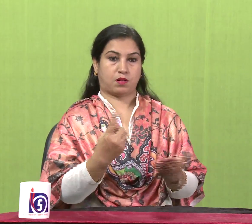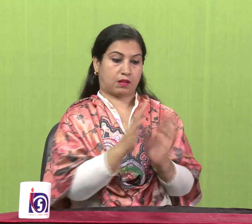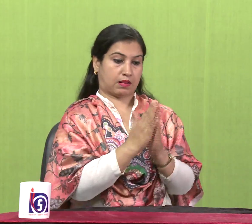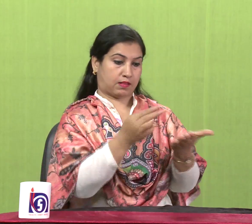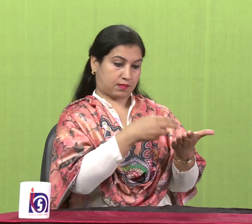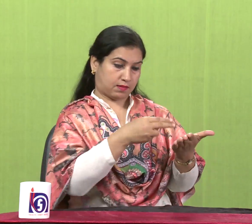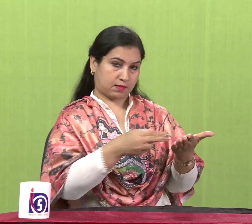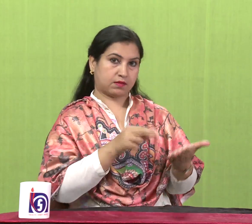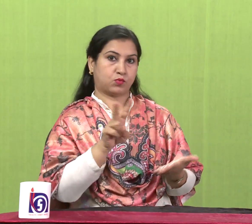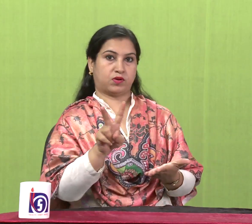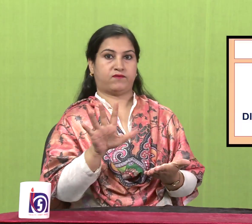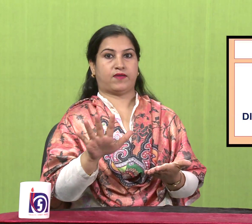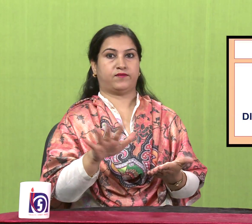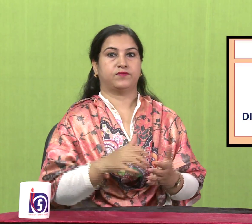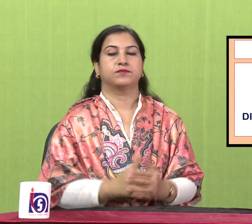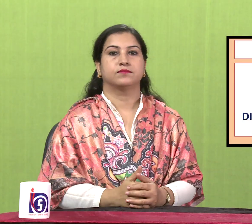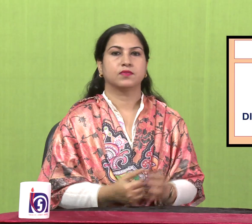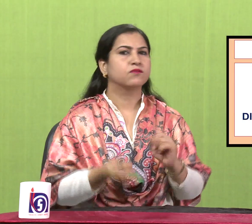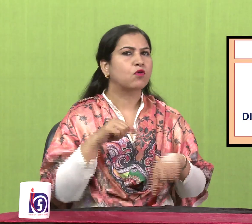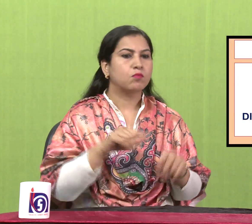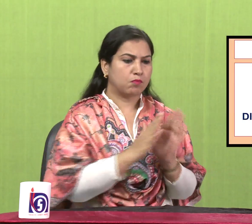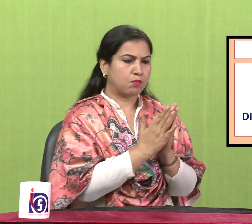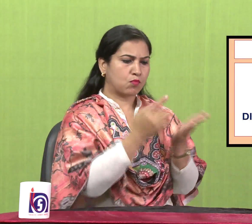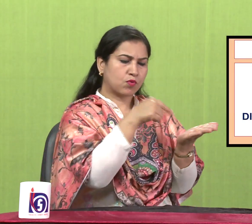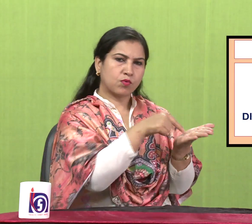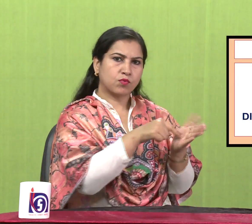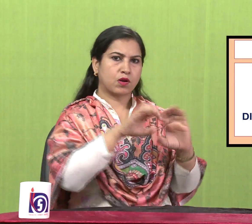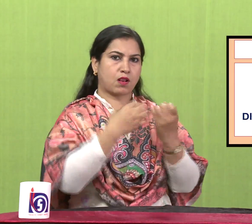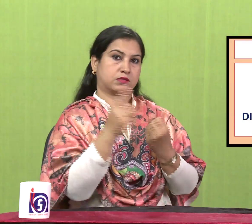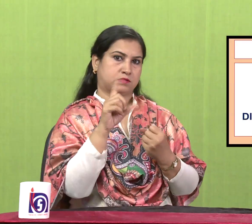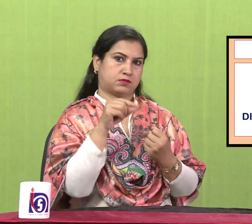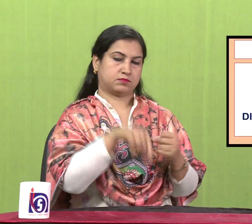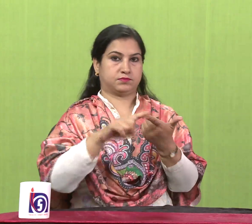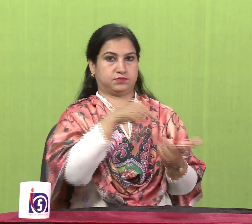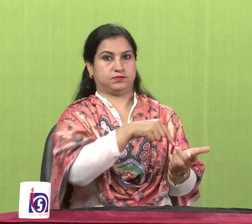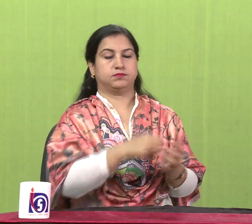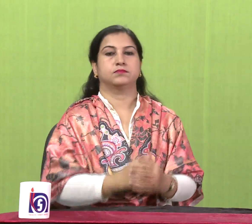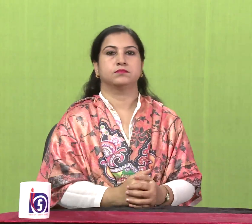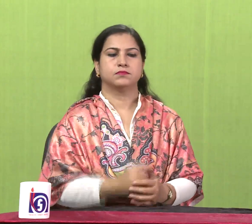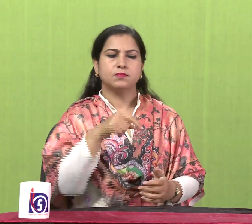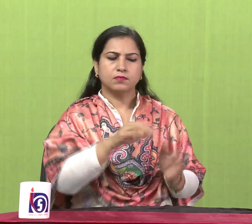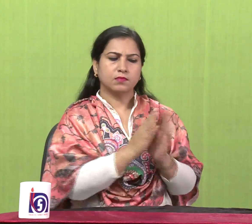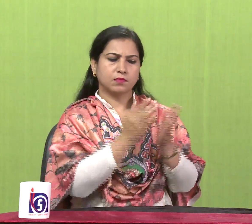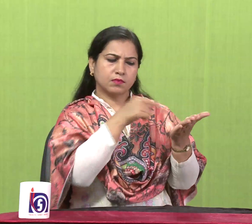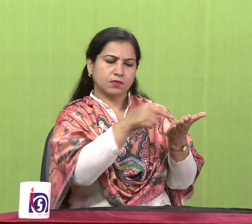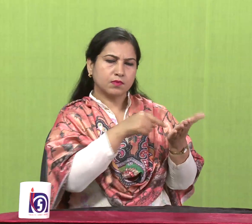number 25 from Social Science Syllabus. The title of the lesson is